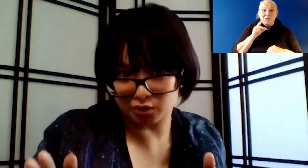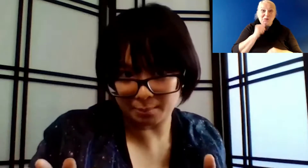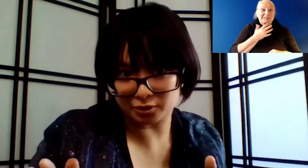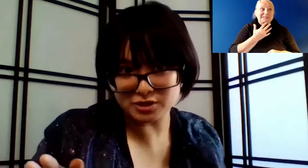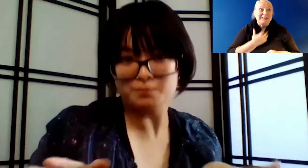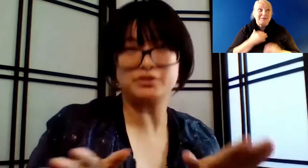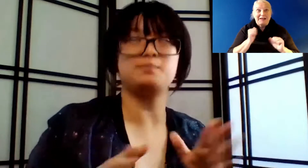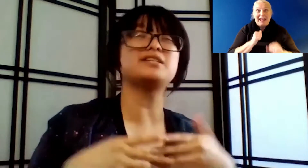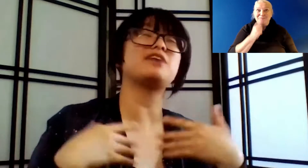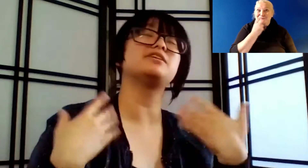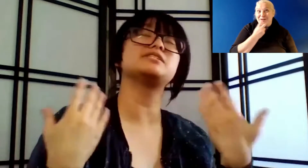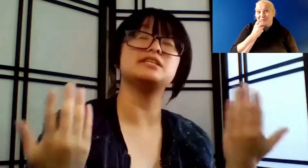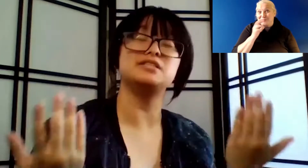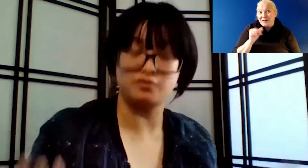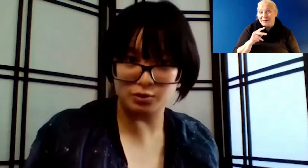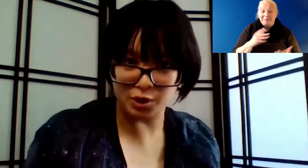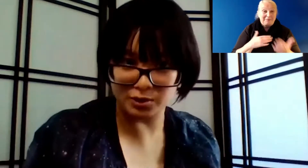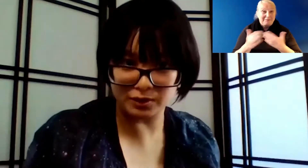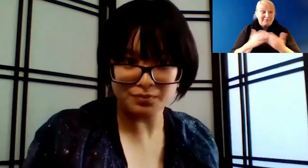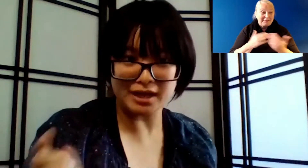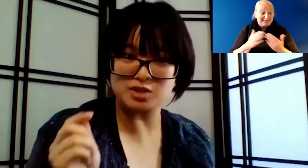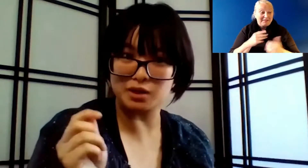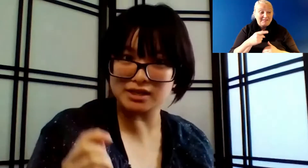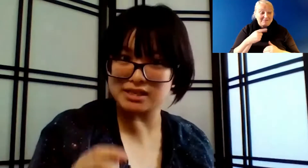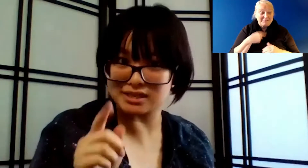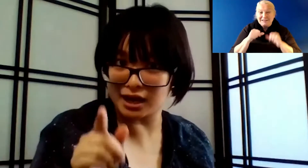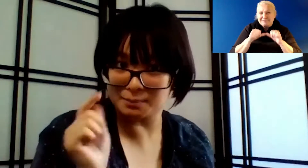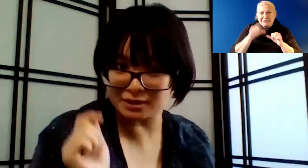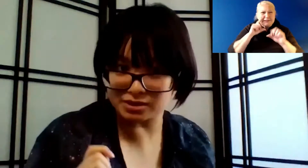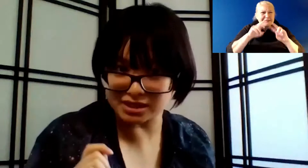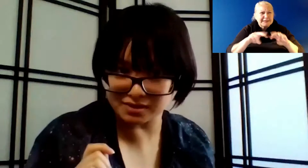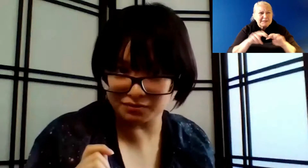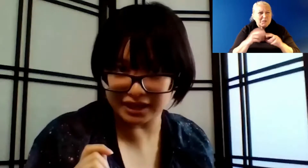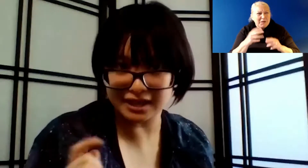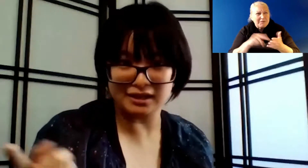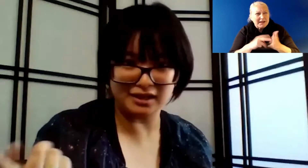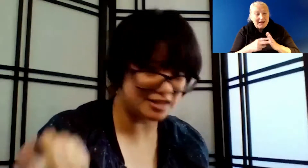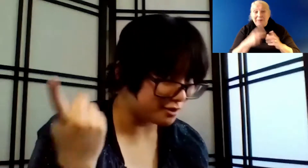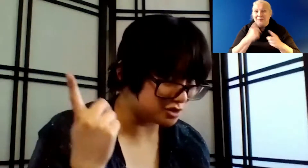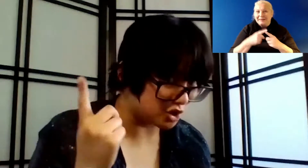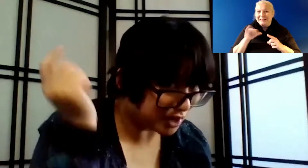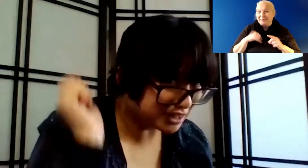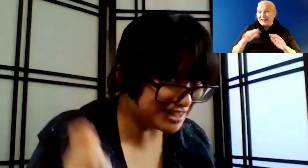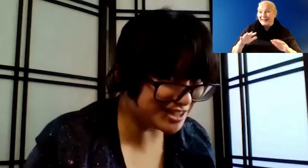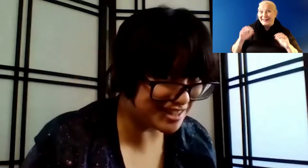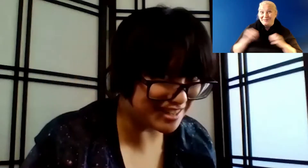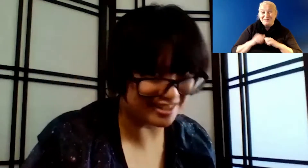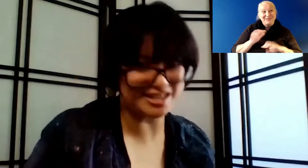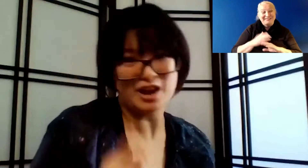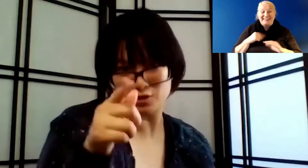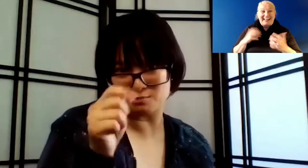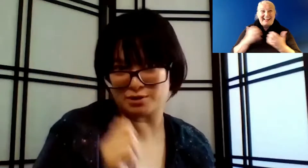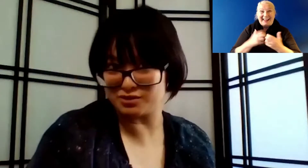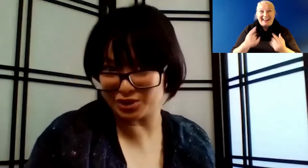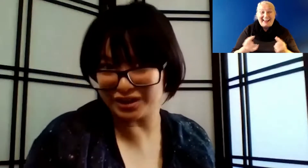rappers, despite having Satan's web coder as well as the dial-up internet symphony link directly to your ears for most of your